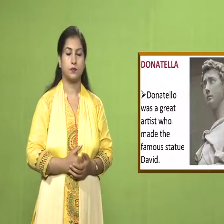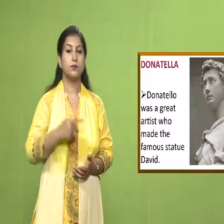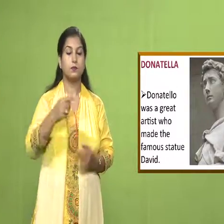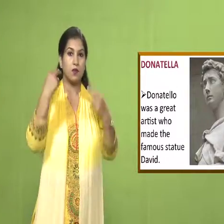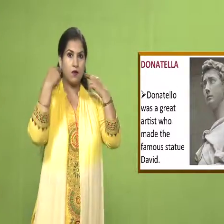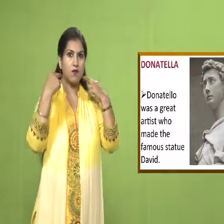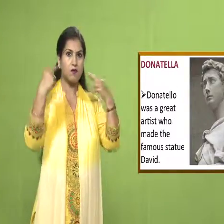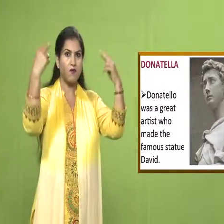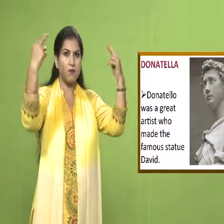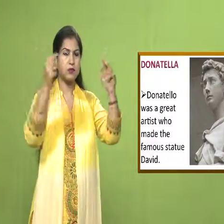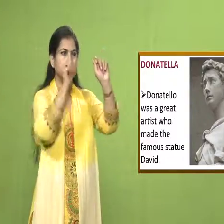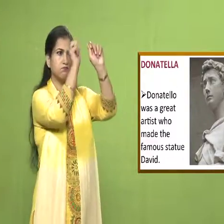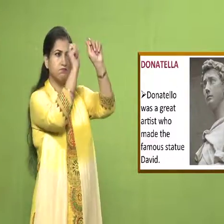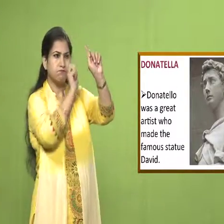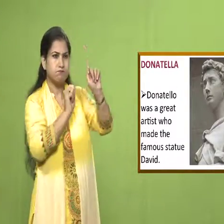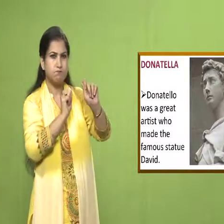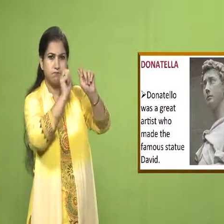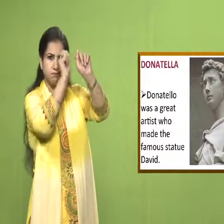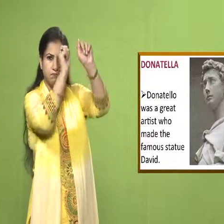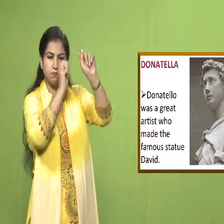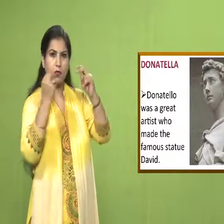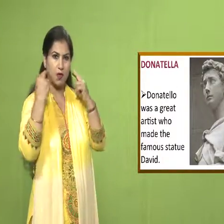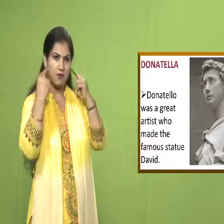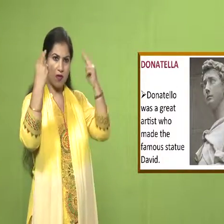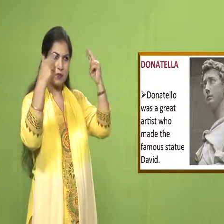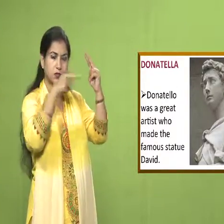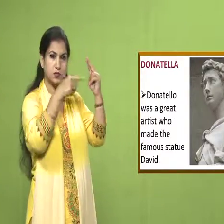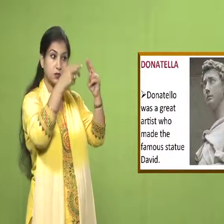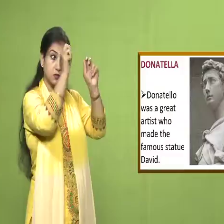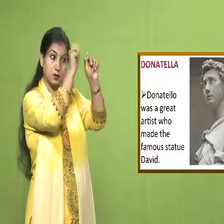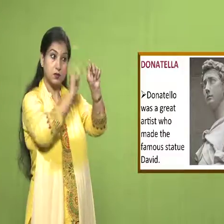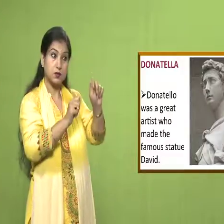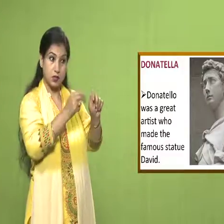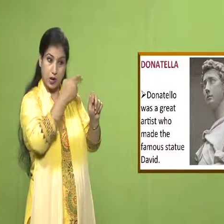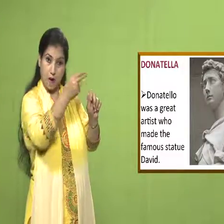made the famous statue called David.